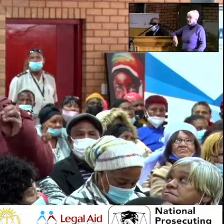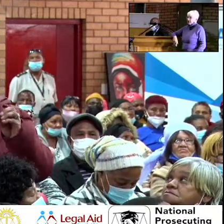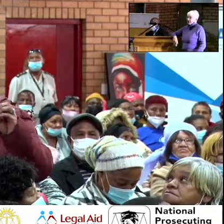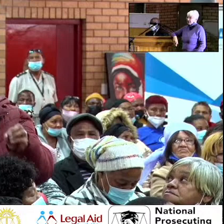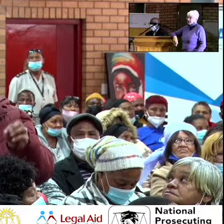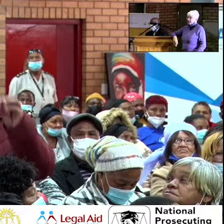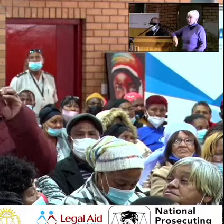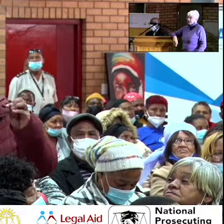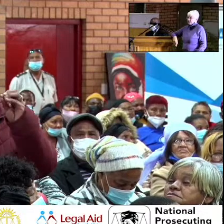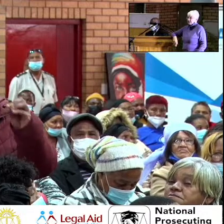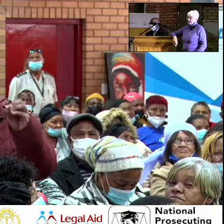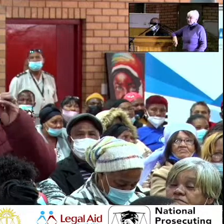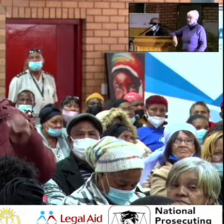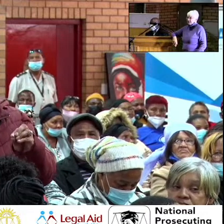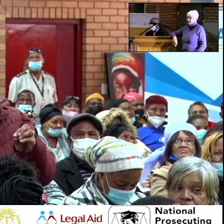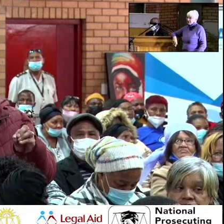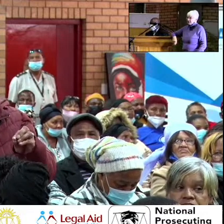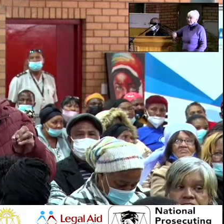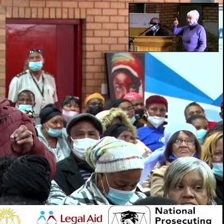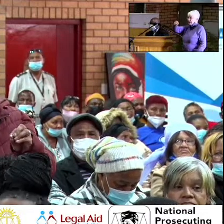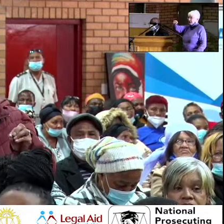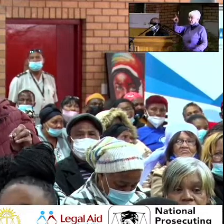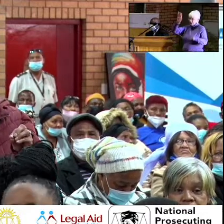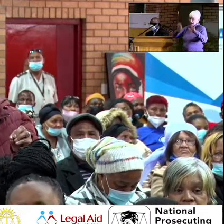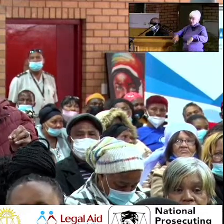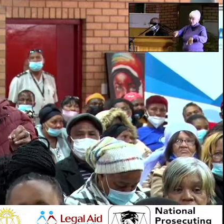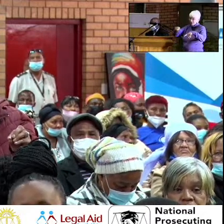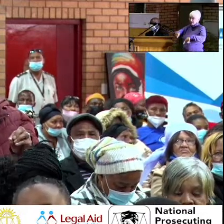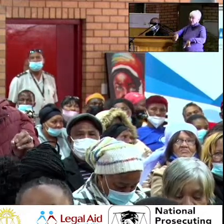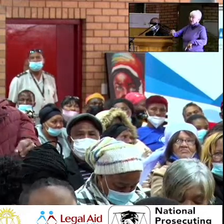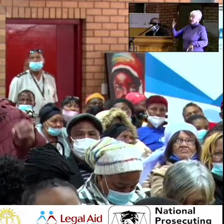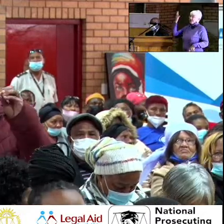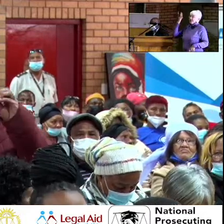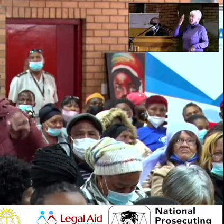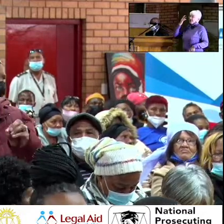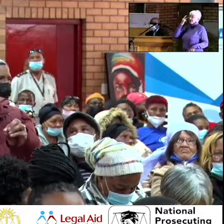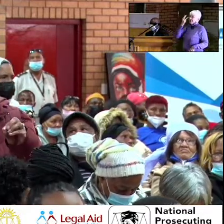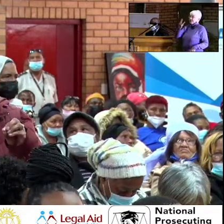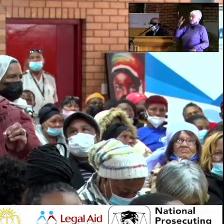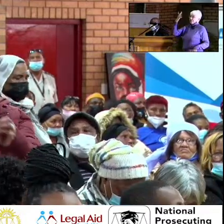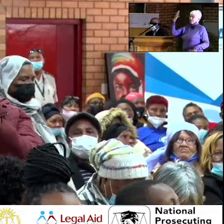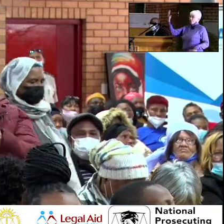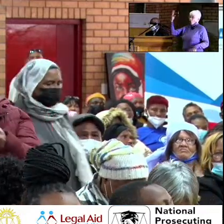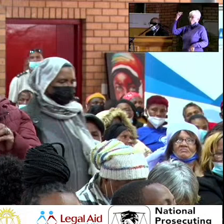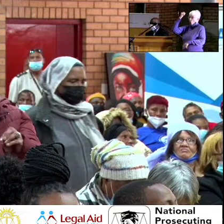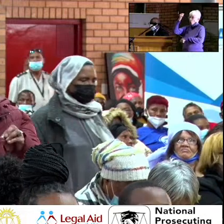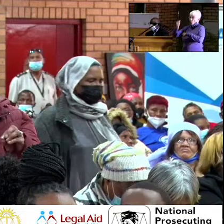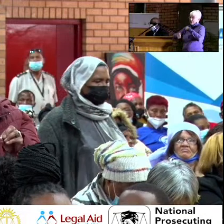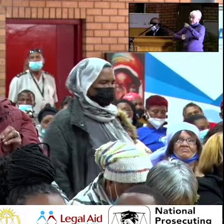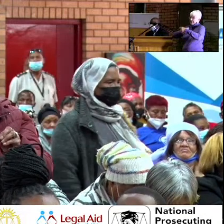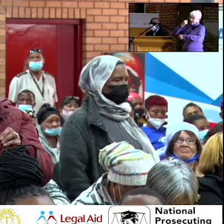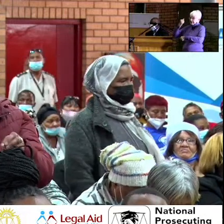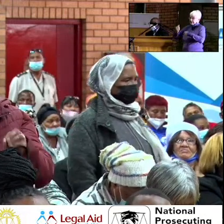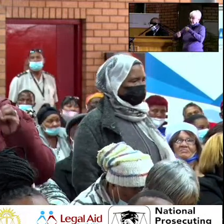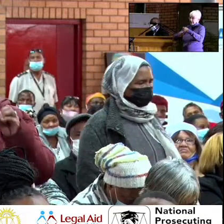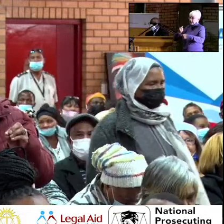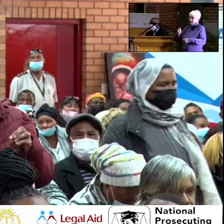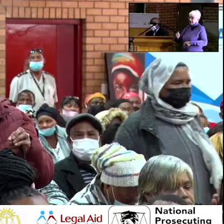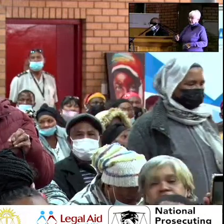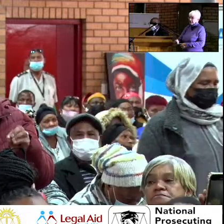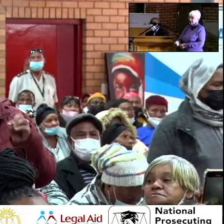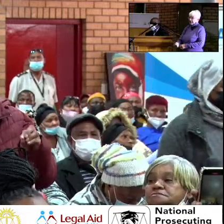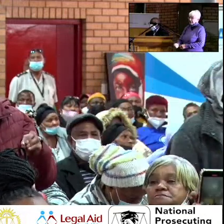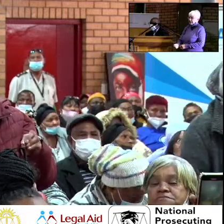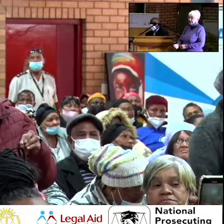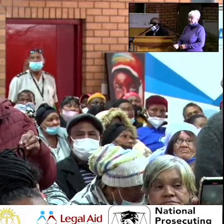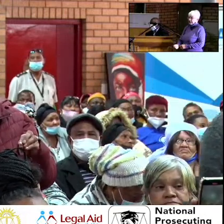stay now in Delft for 34 years, right? And our place is no